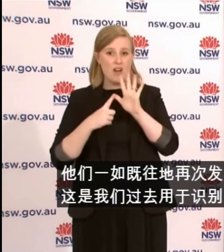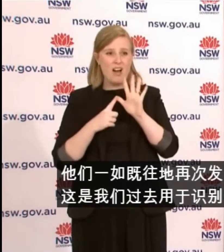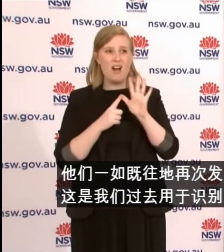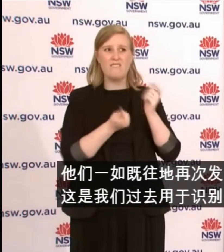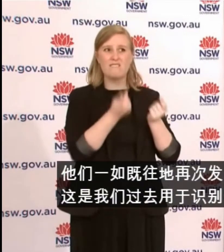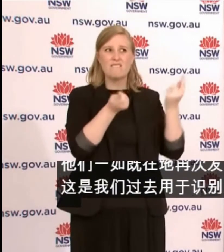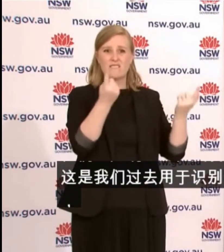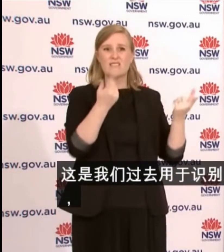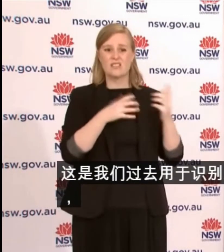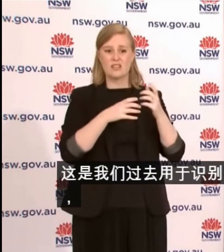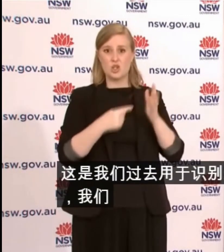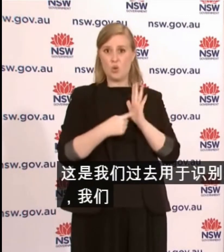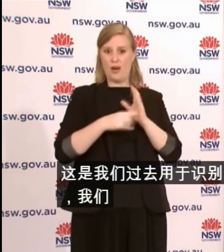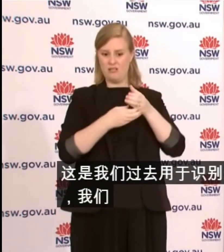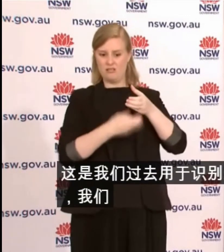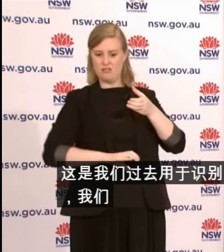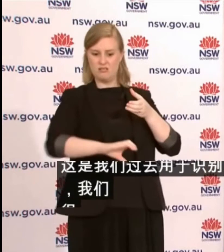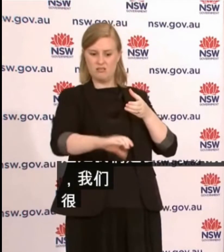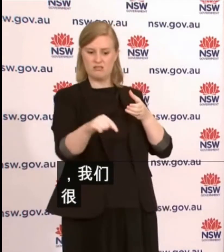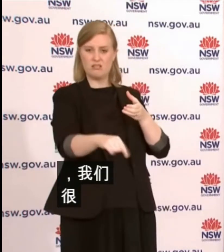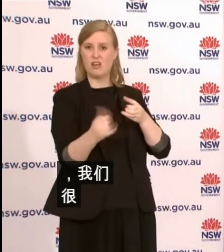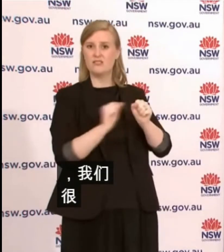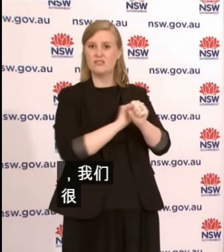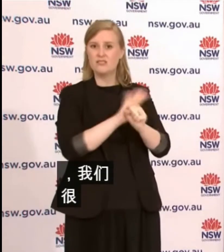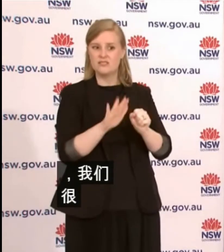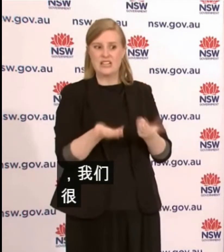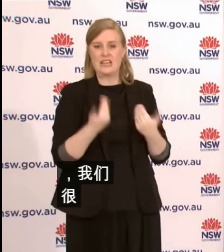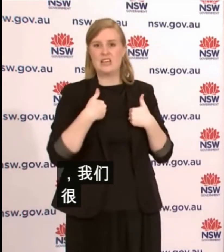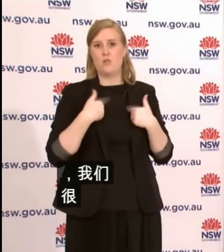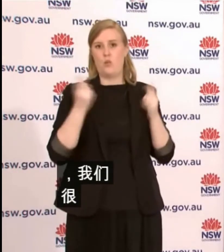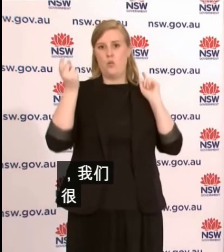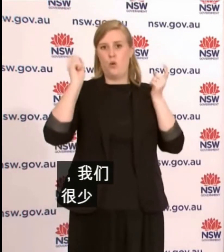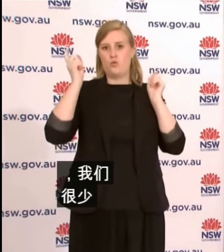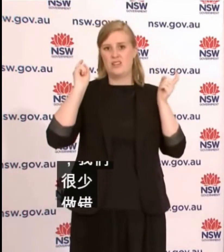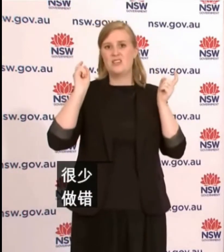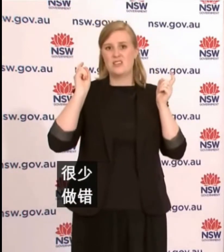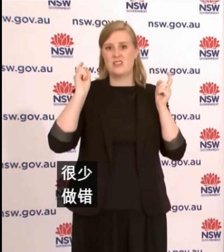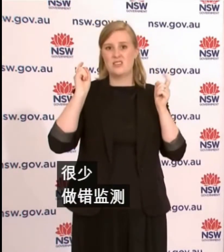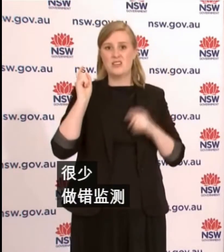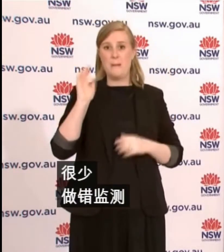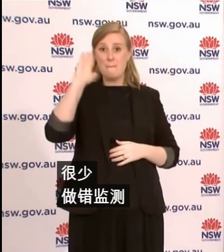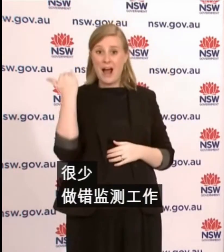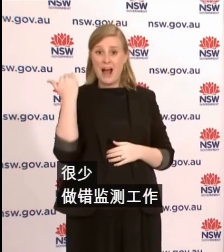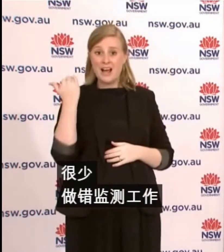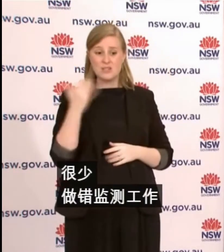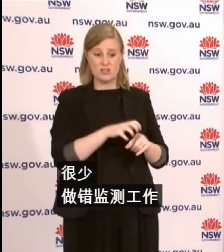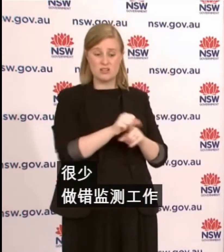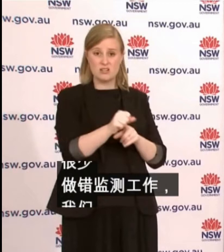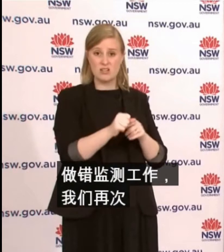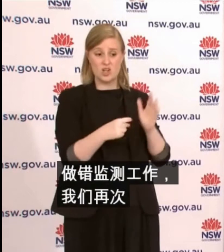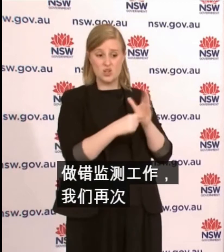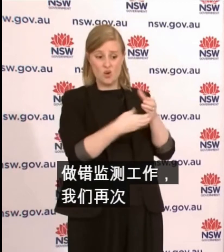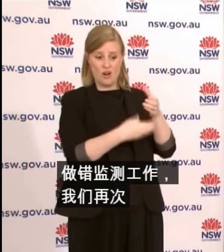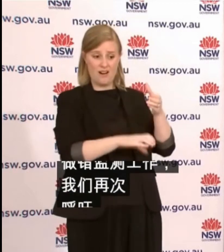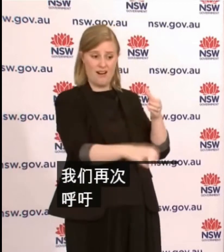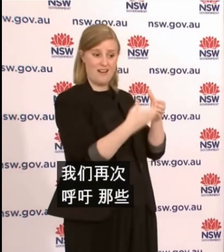been a significant tool that we've used in the past in relation to identify cases. Rarely do we get it wrong. Surveillance works, and again,